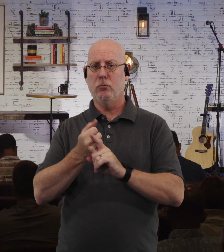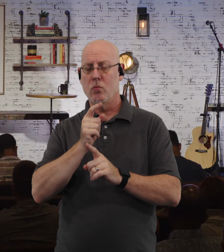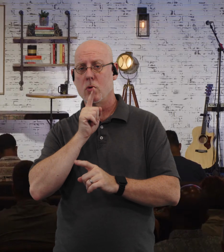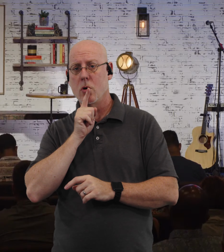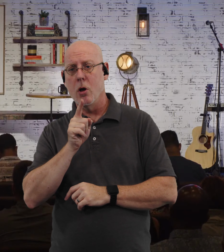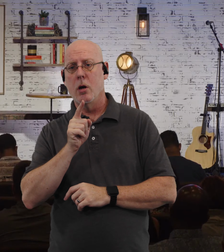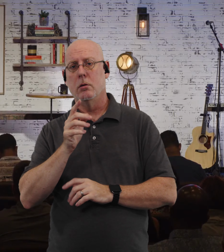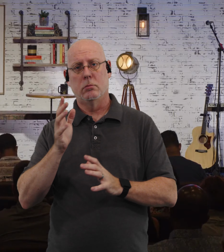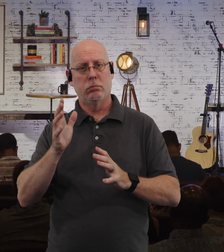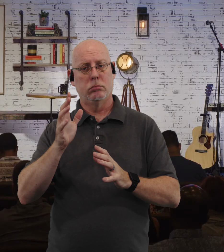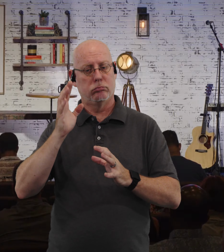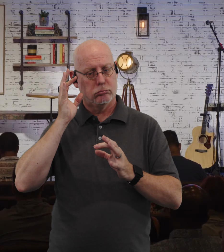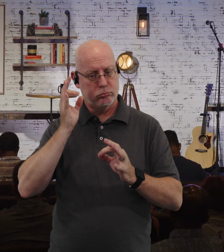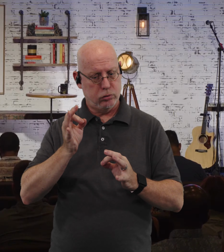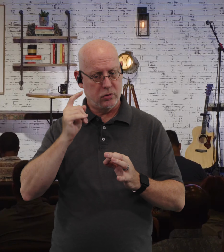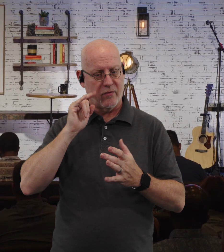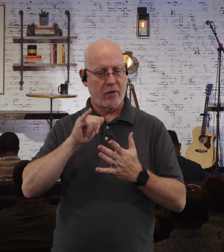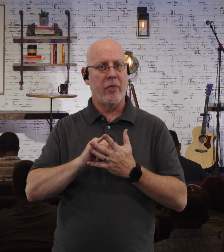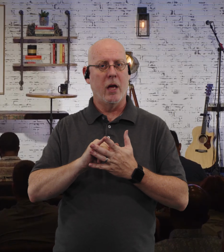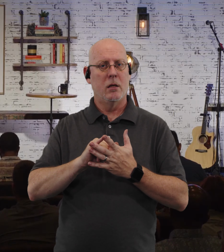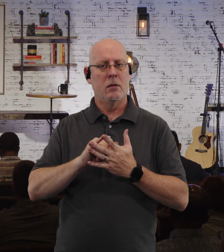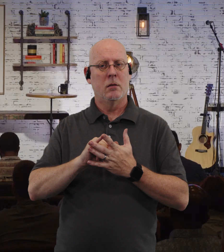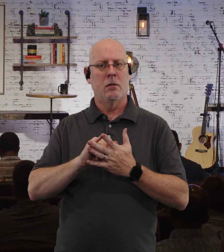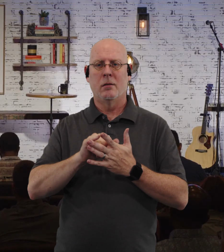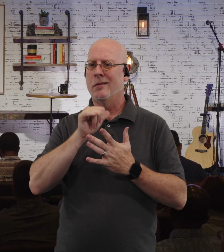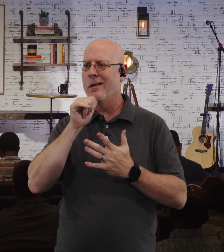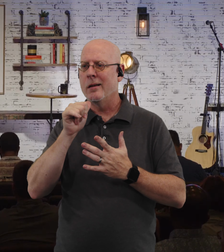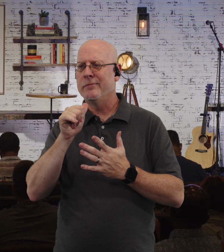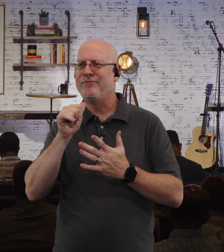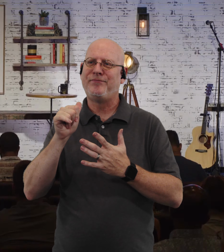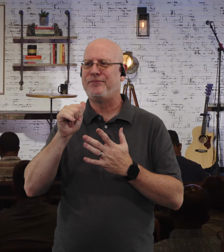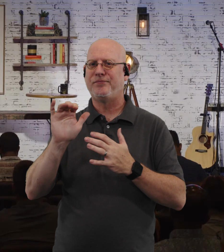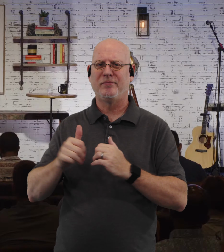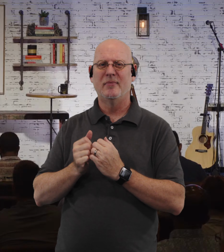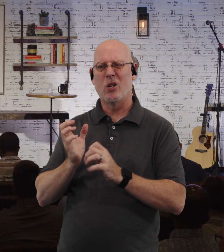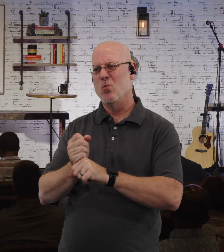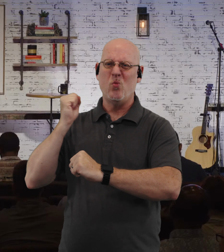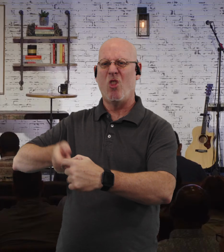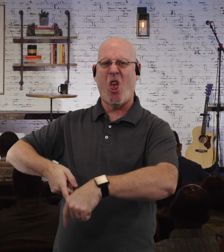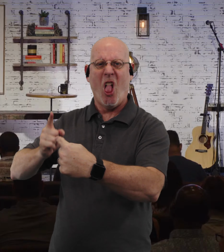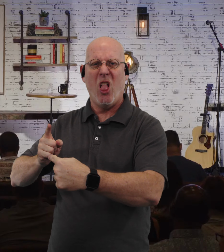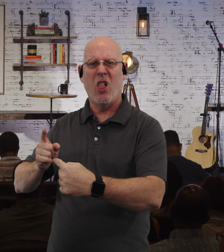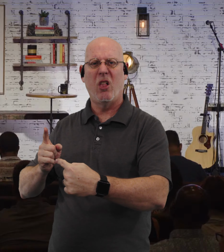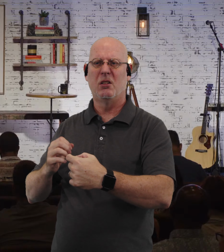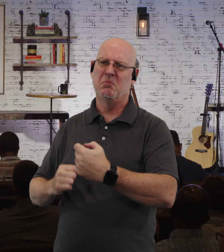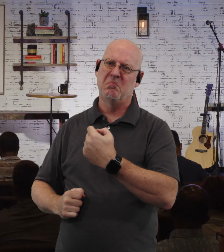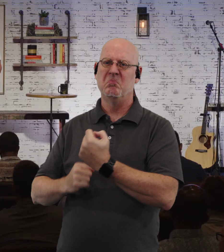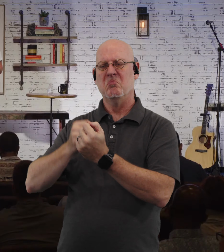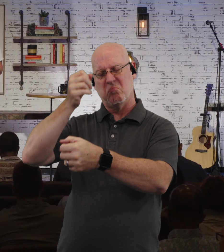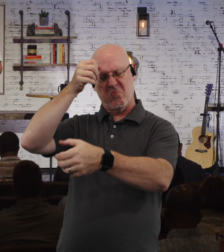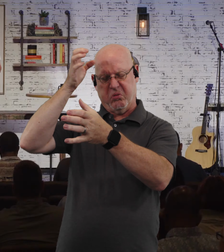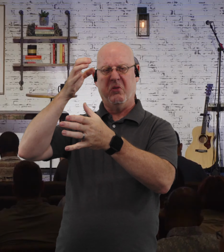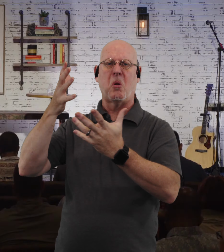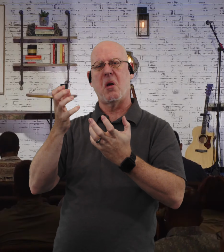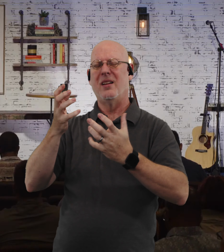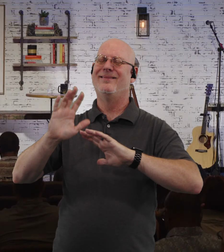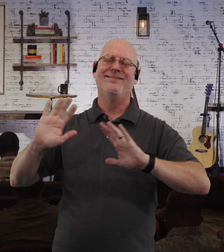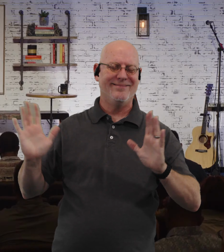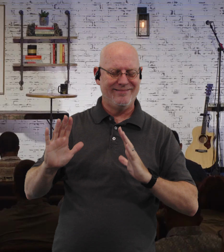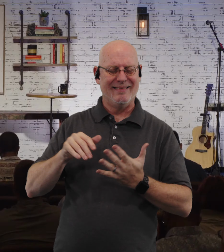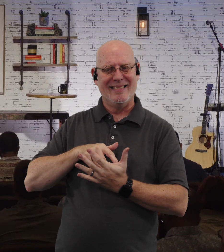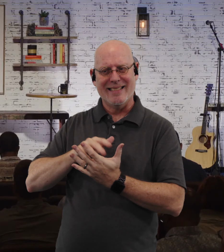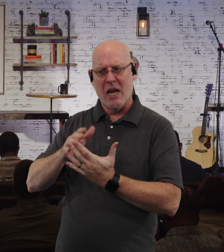are, if you devoted yourself to the word, not just as a means of winning an argument or bolstering your intellect, but if you